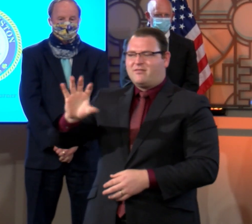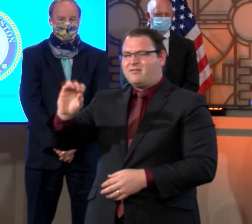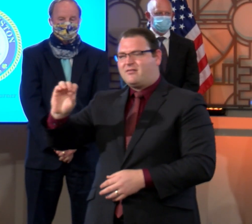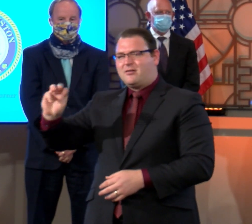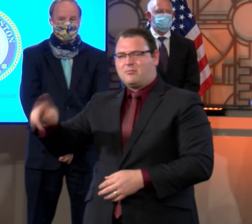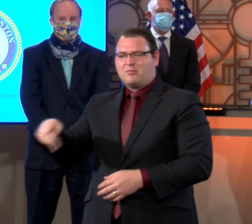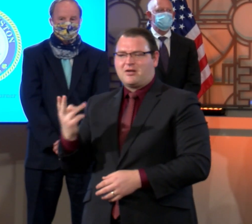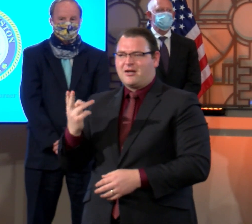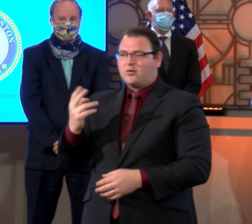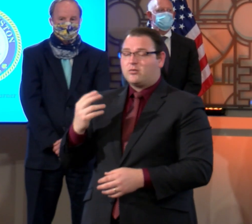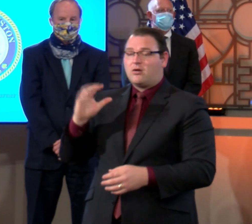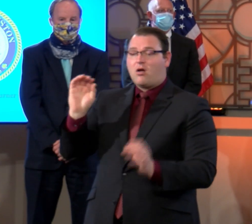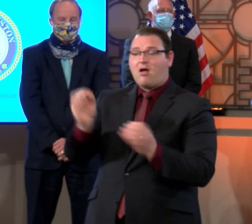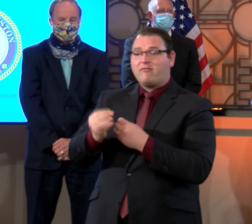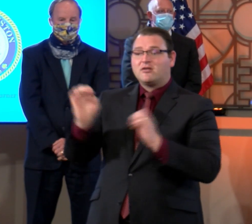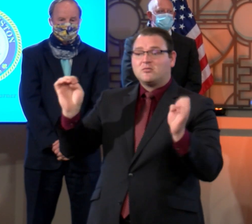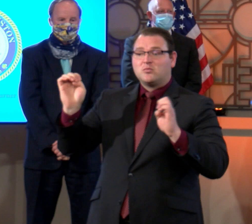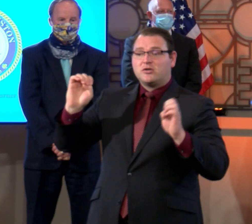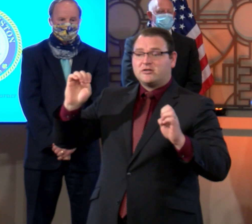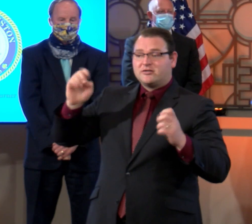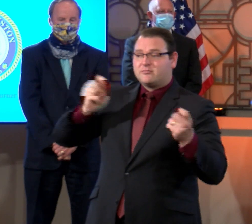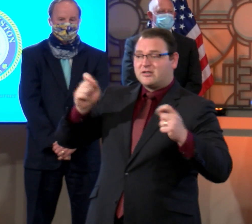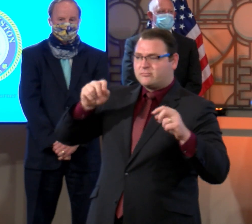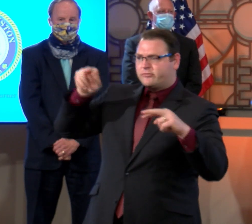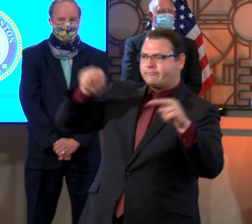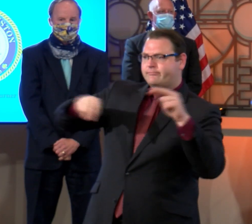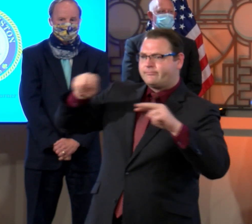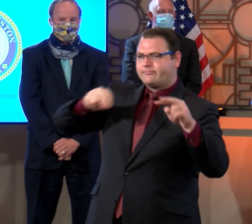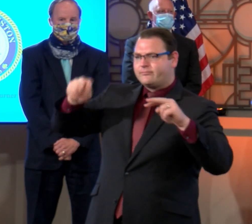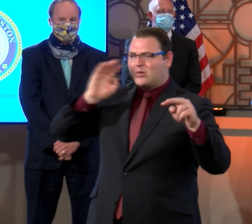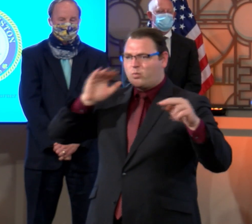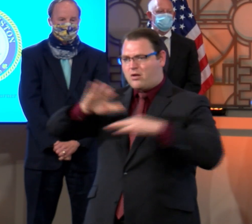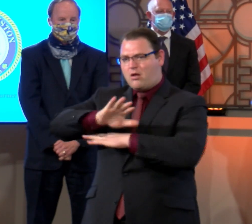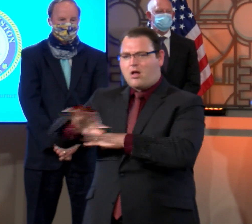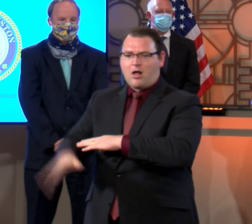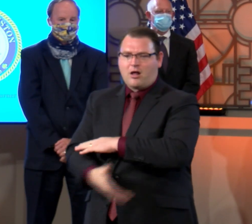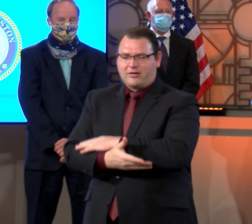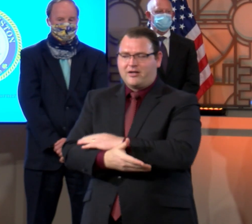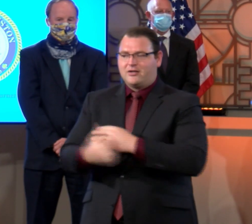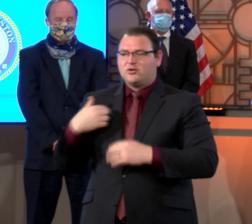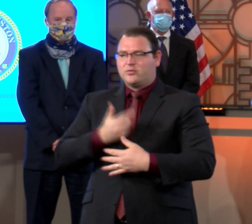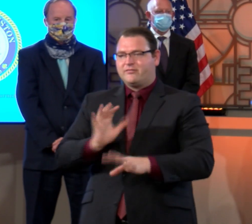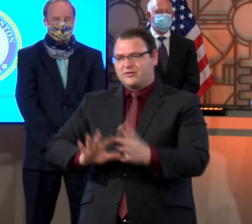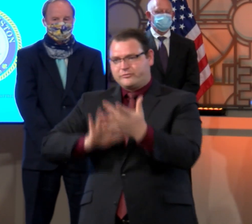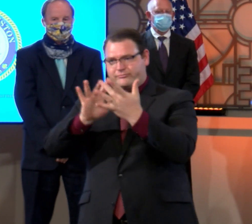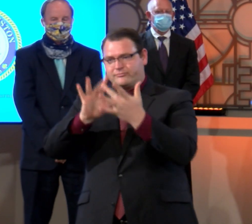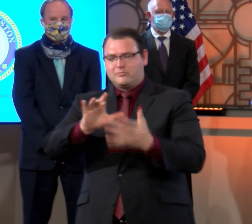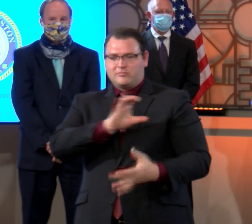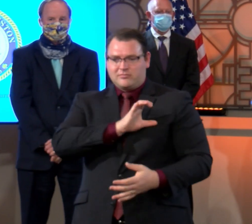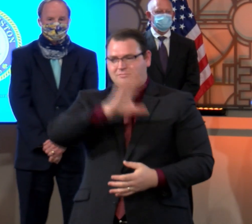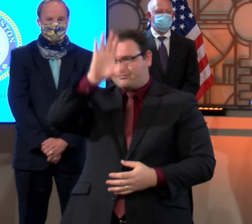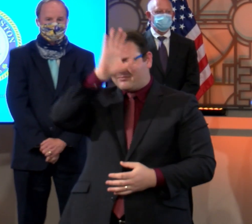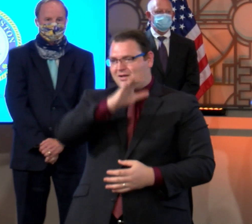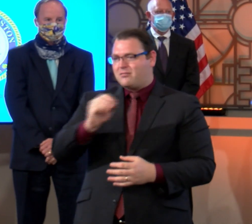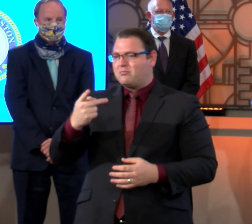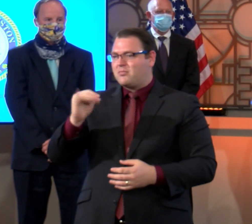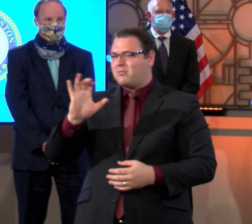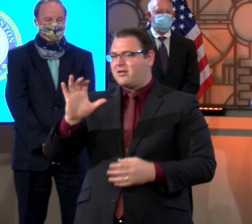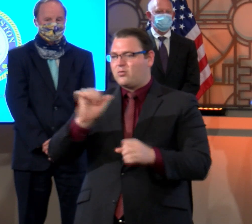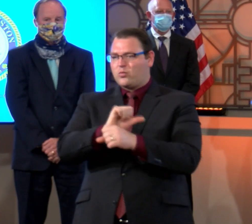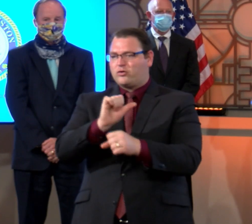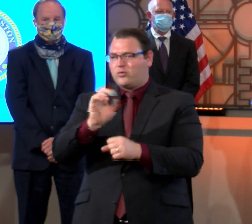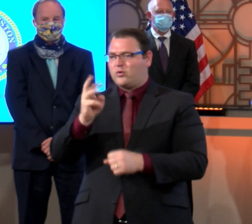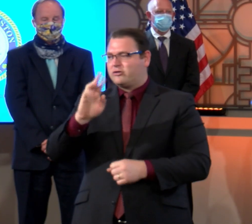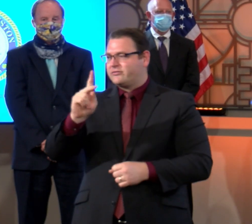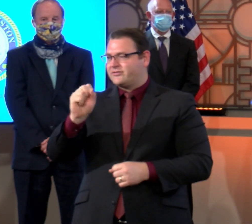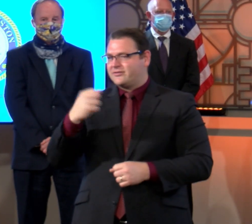all night. We've already been in close contact with the fire department, the police department, and Public Works in the event that we have to come in